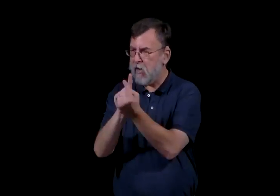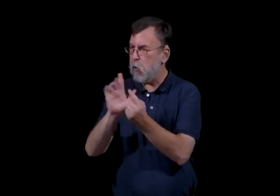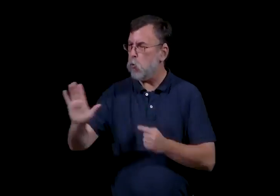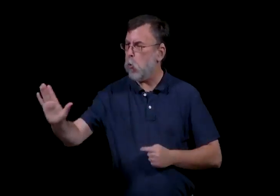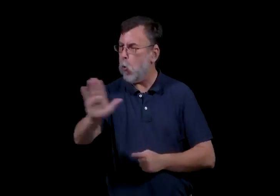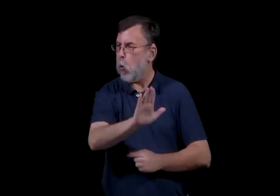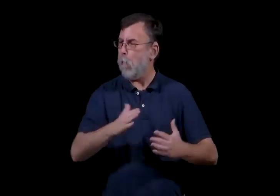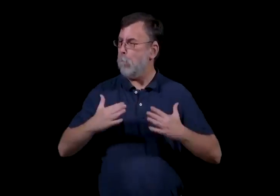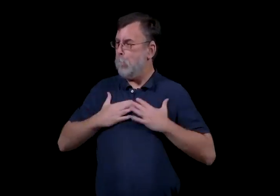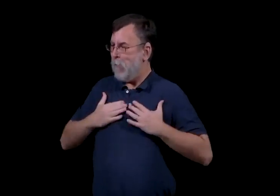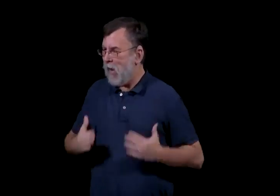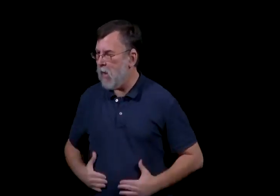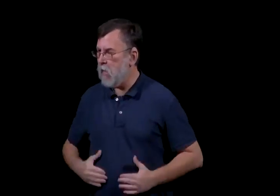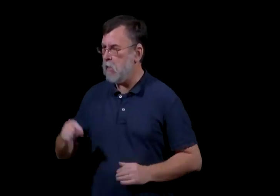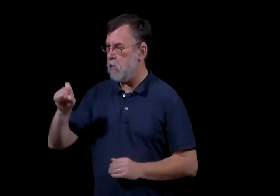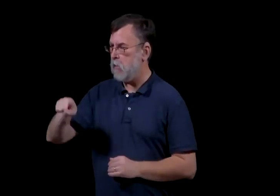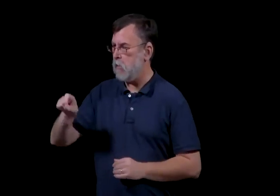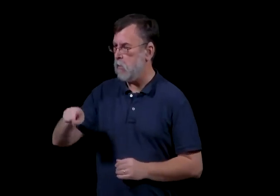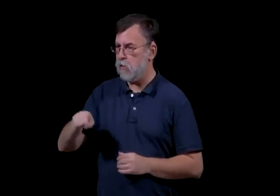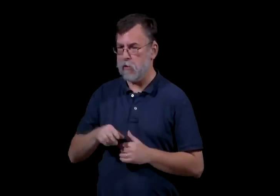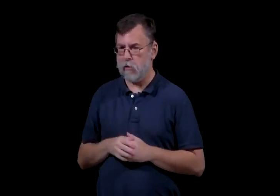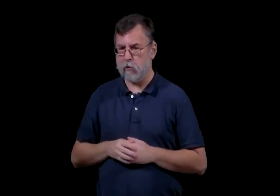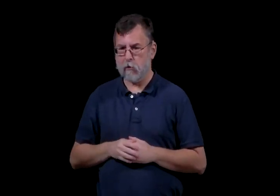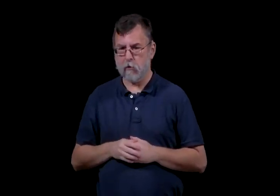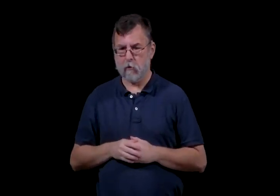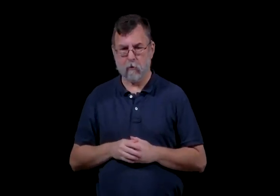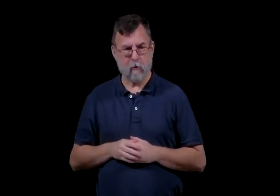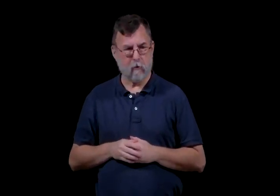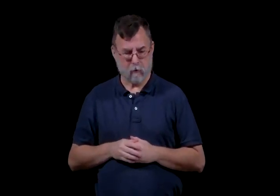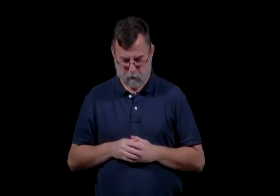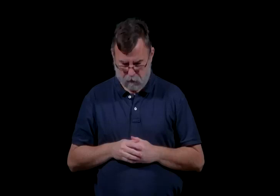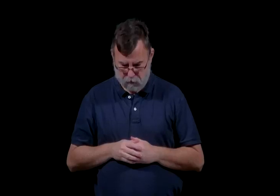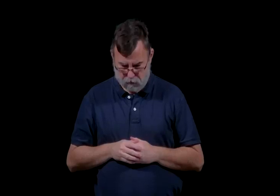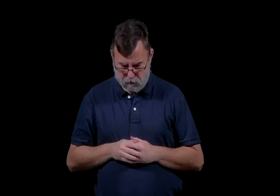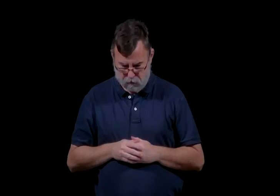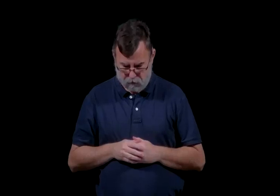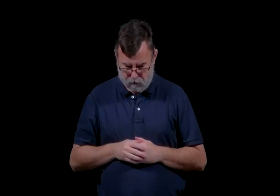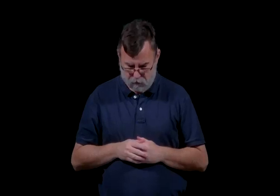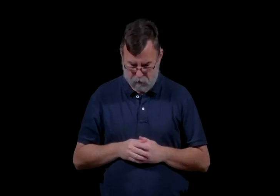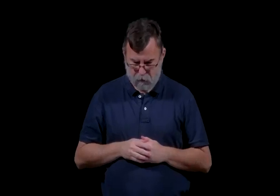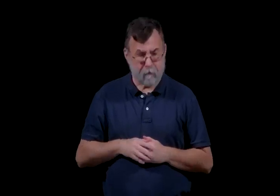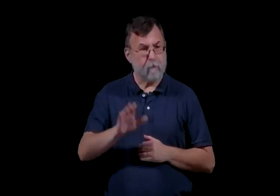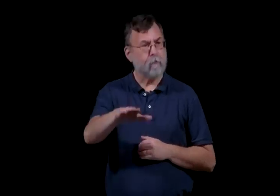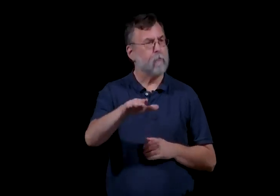It means that God will meet all your bodily needs, your physical needs.